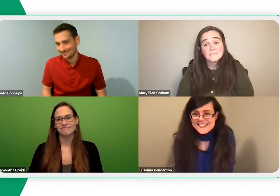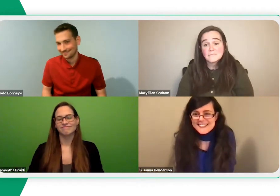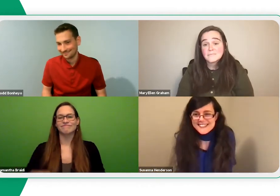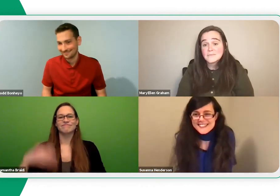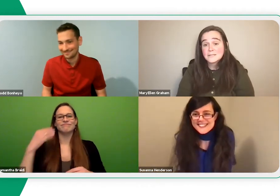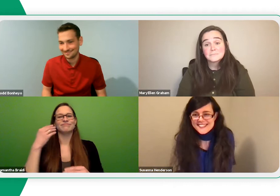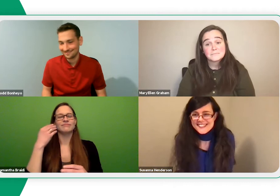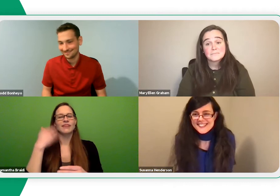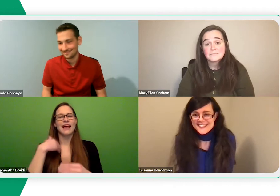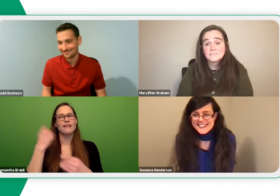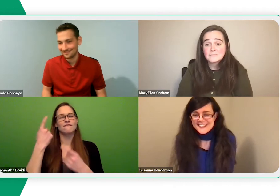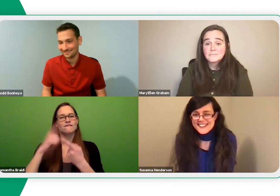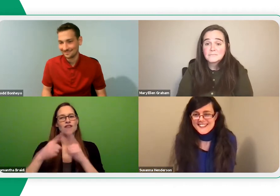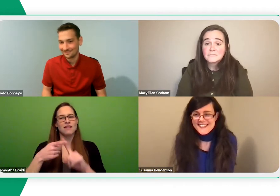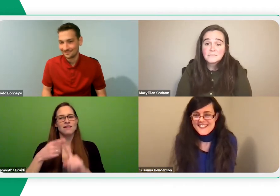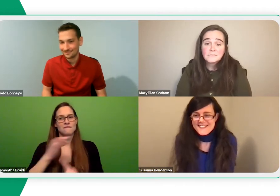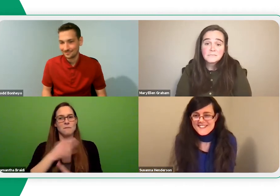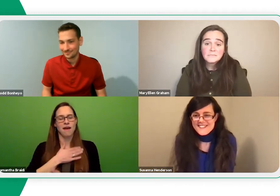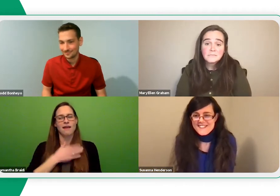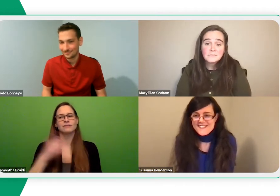I mean, it was a different focus.